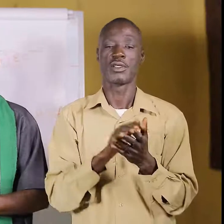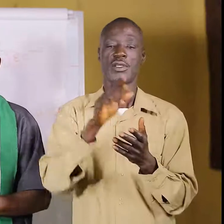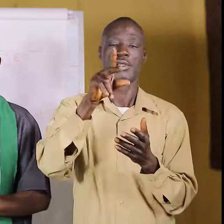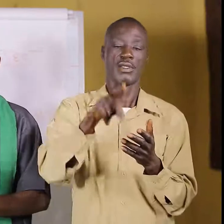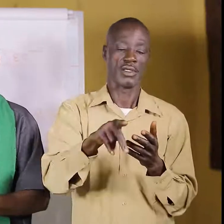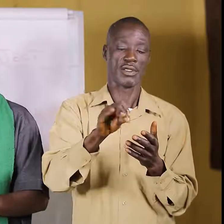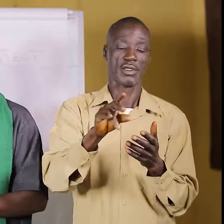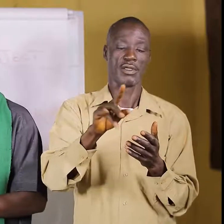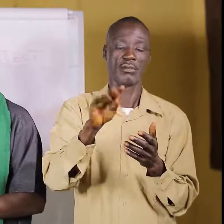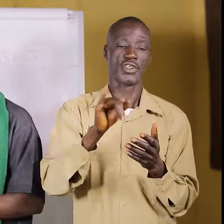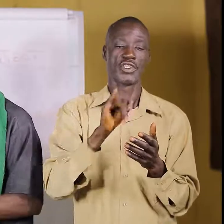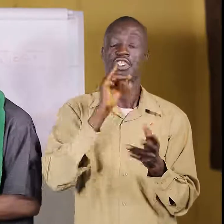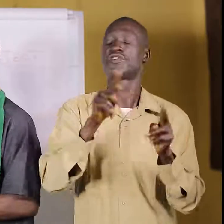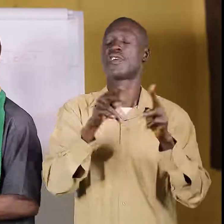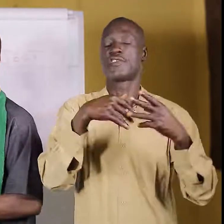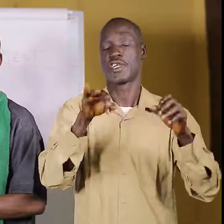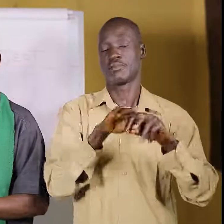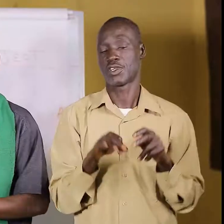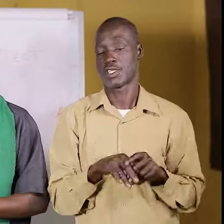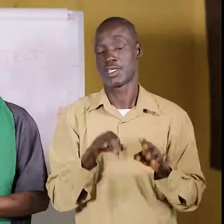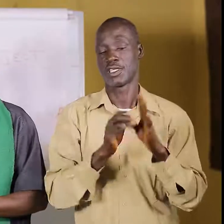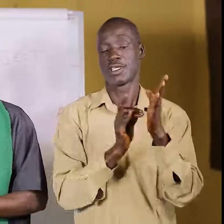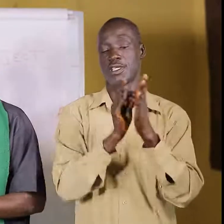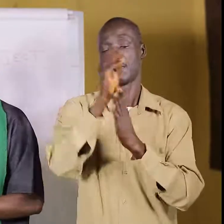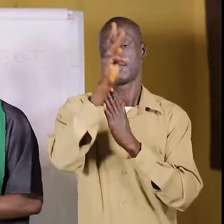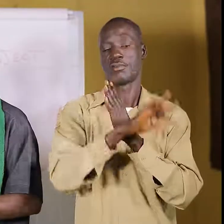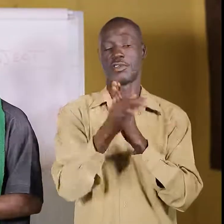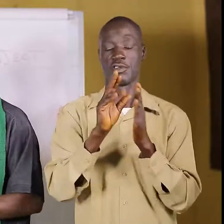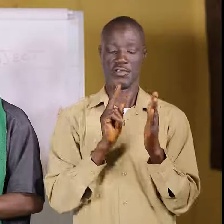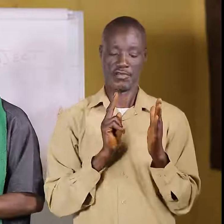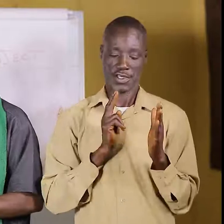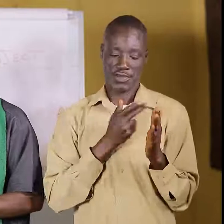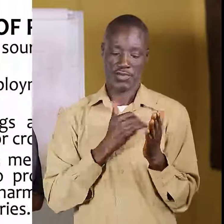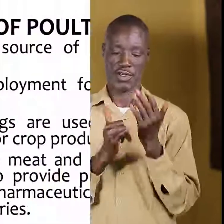Poultry plays significant role in the development of the country.